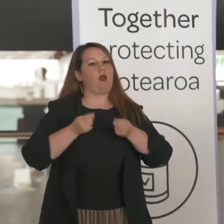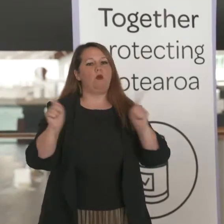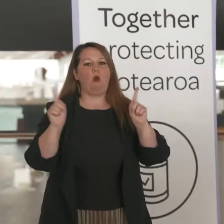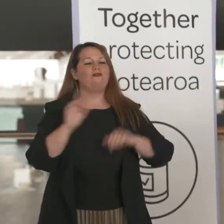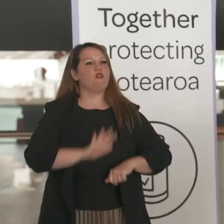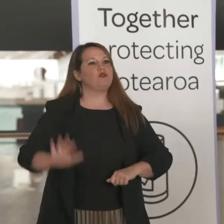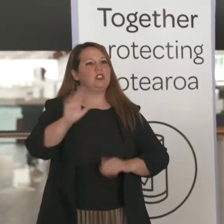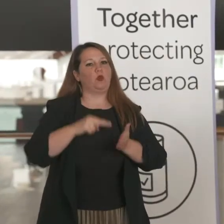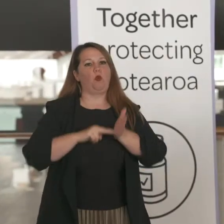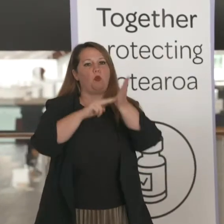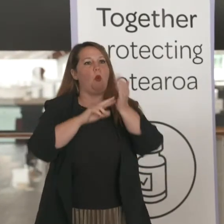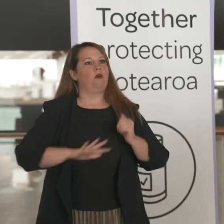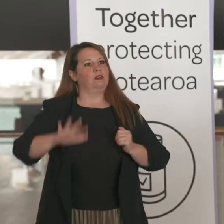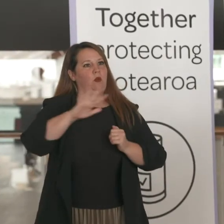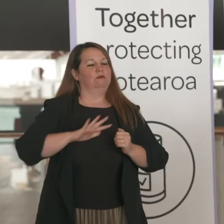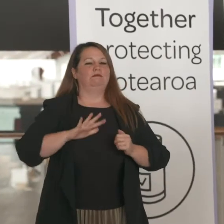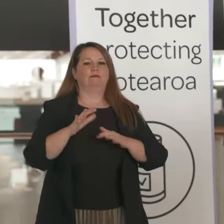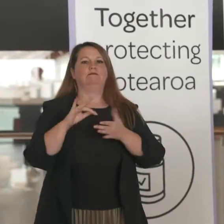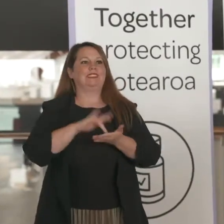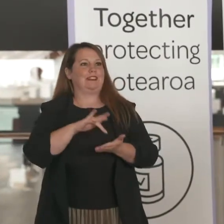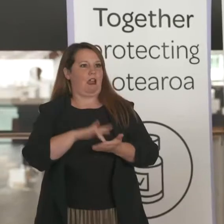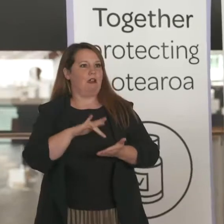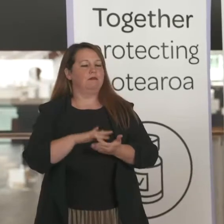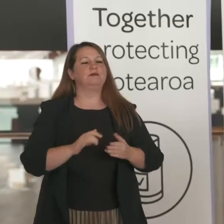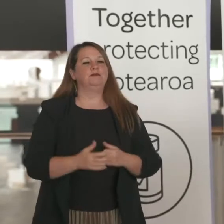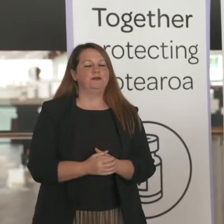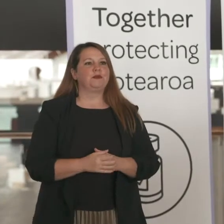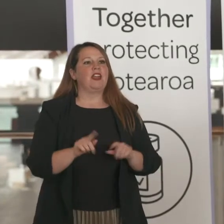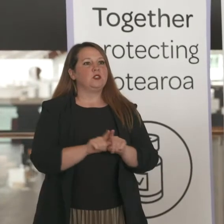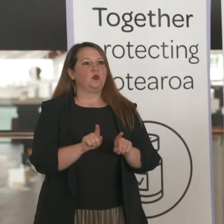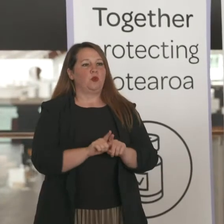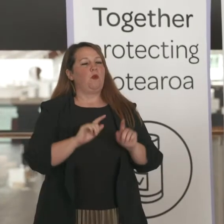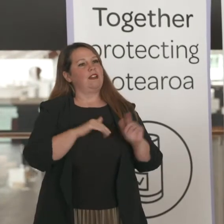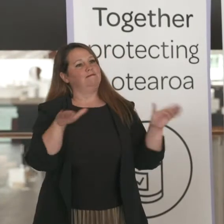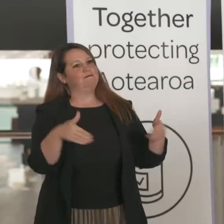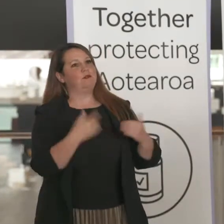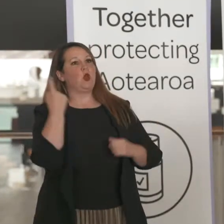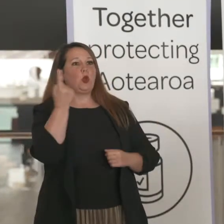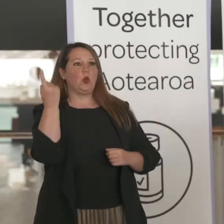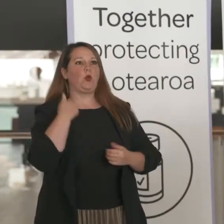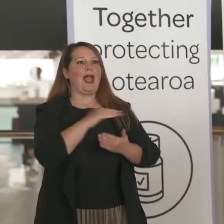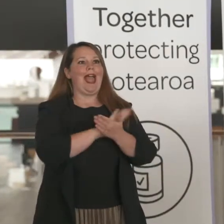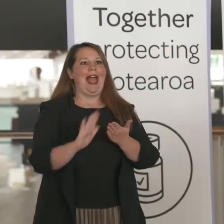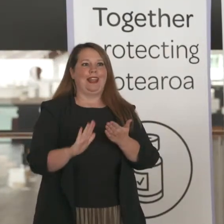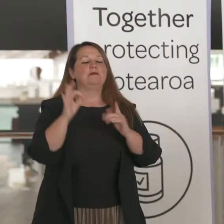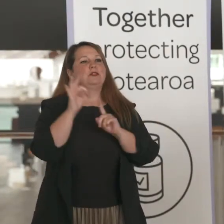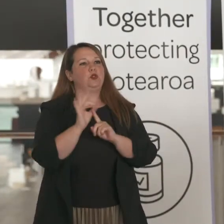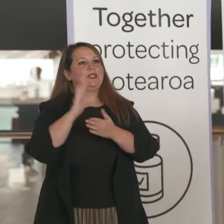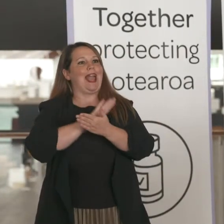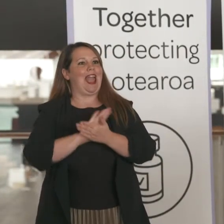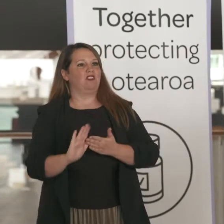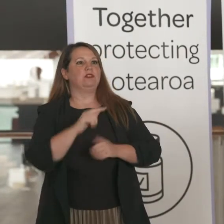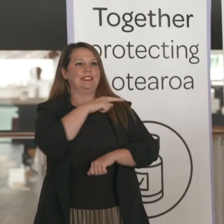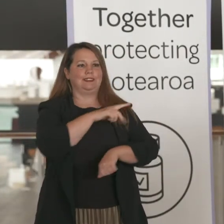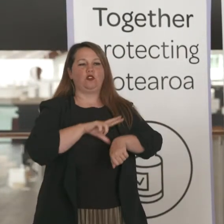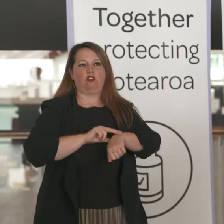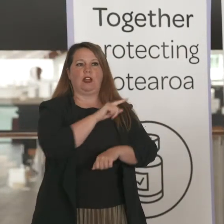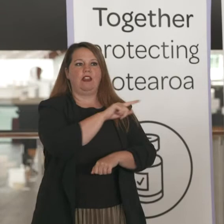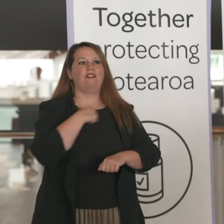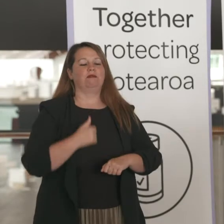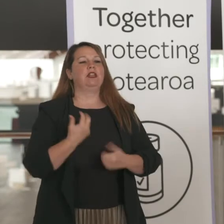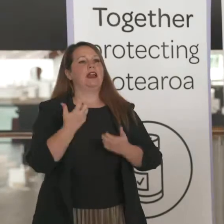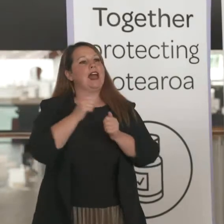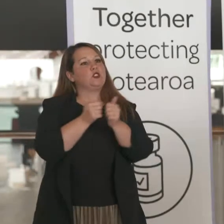Coordination Centre. I'm also delighted today to be joined by Dr. Helen Patoussis-Harris, Associate Professor from the University